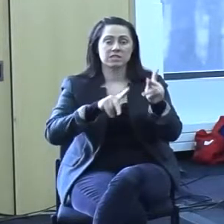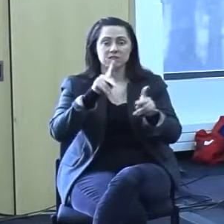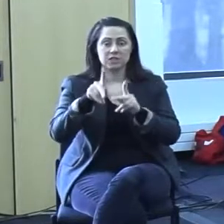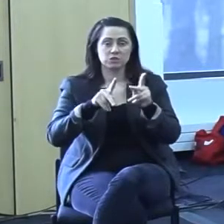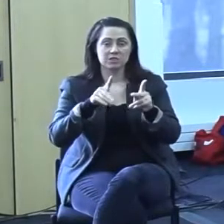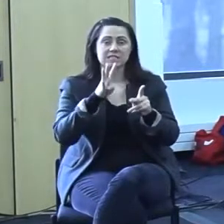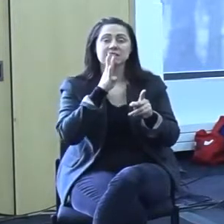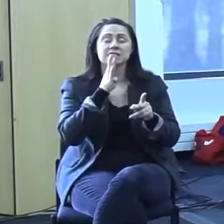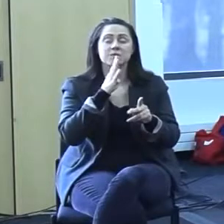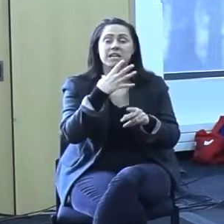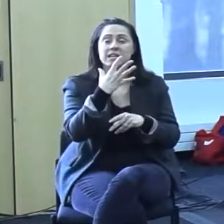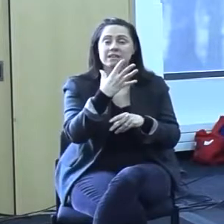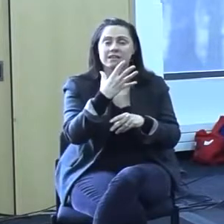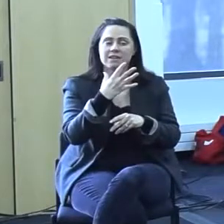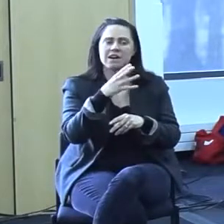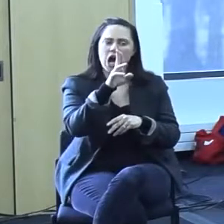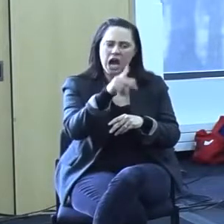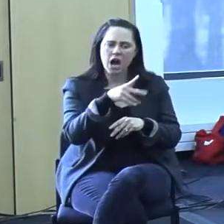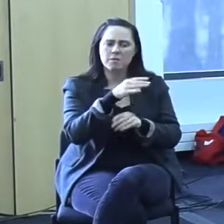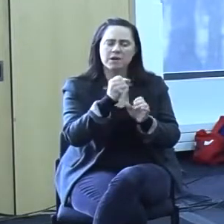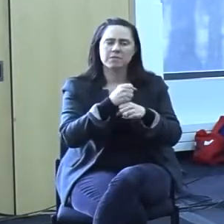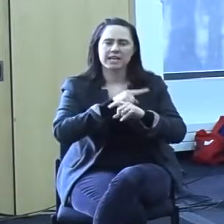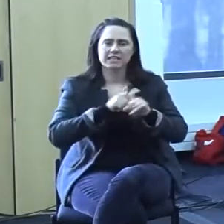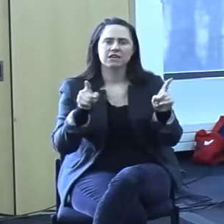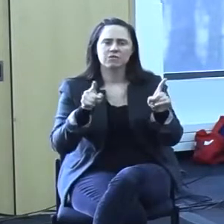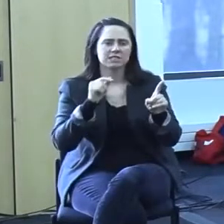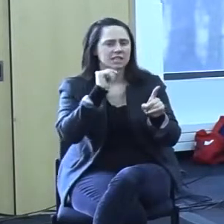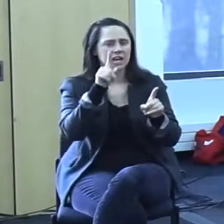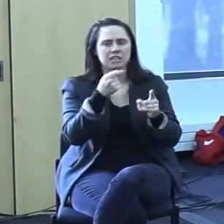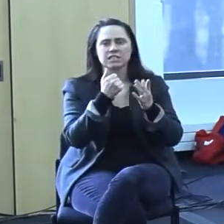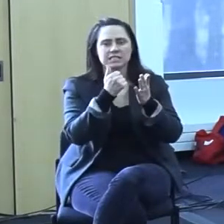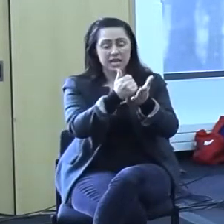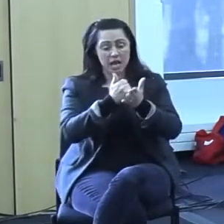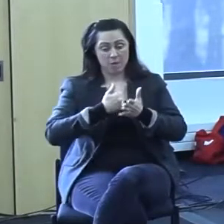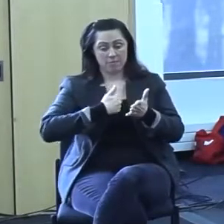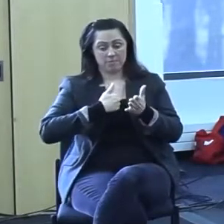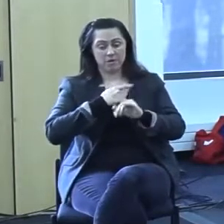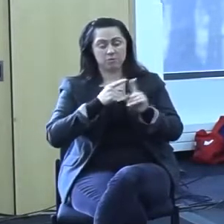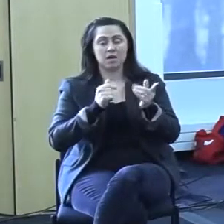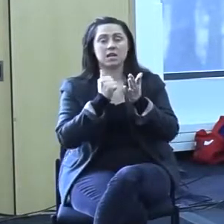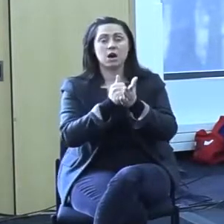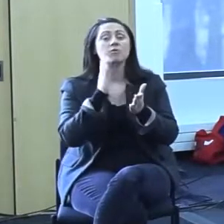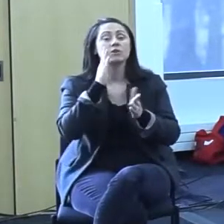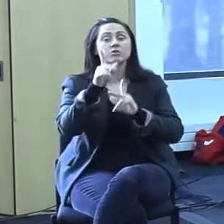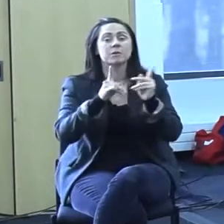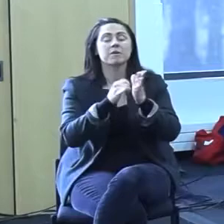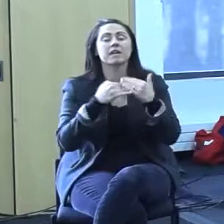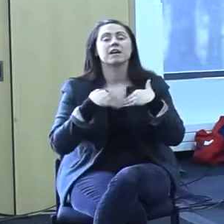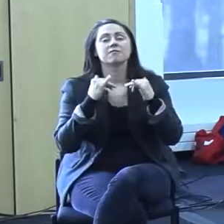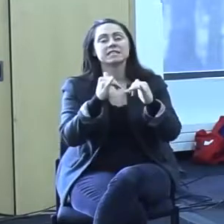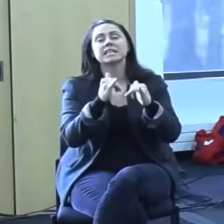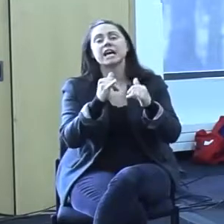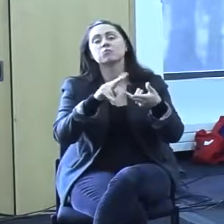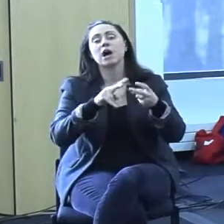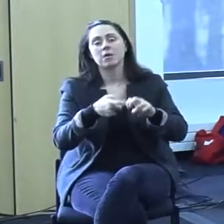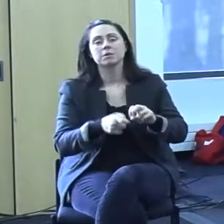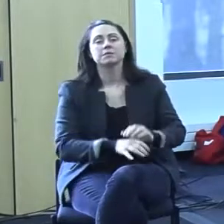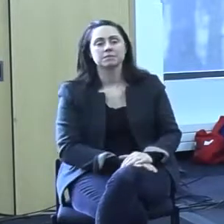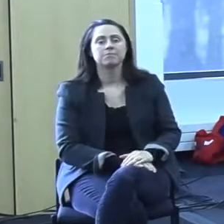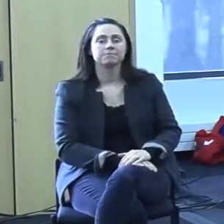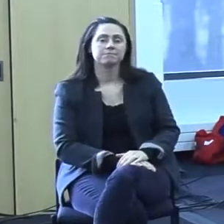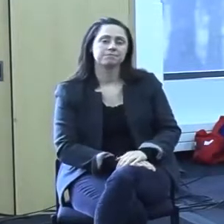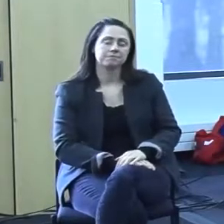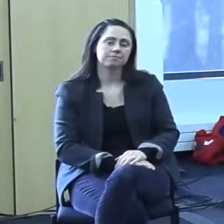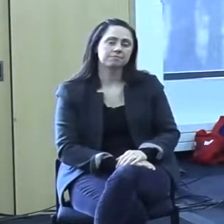individuals to speak out and make a difference, not just help themselves, but the future people who have the same problems.